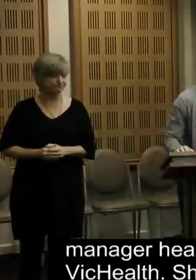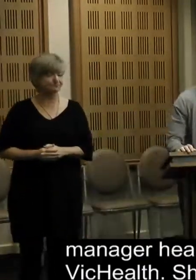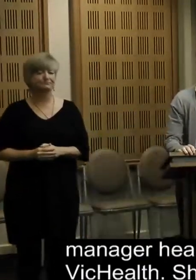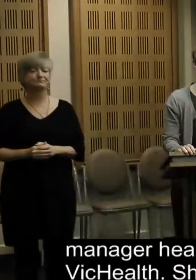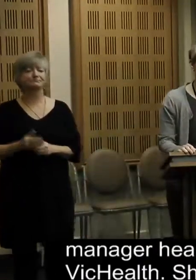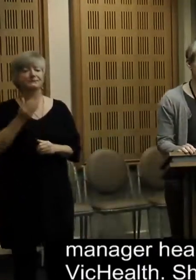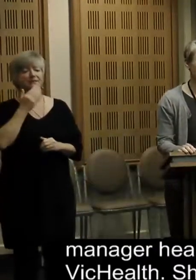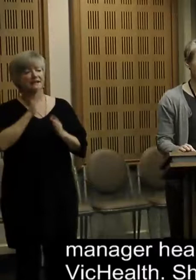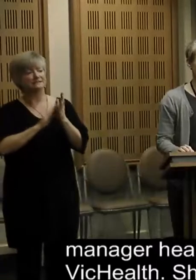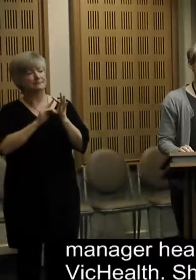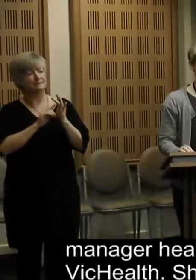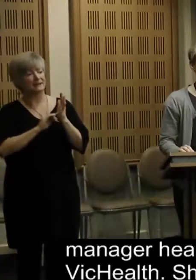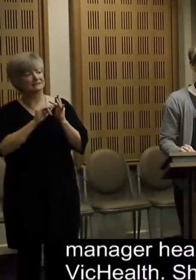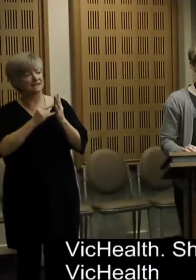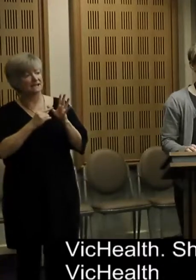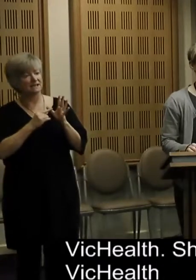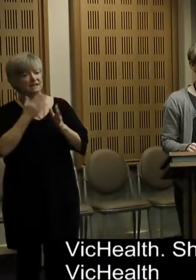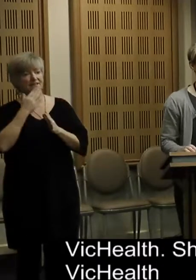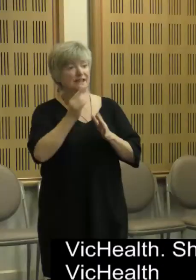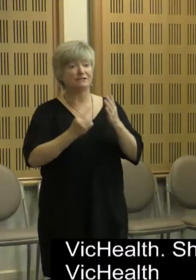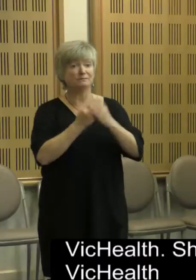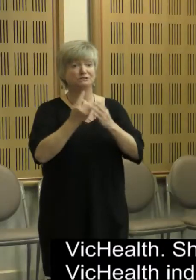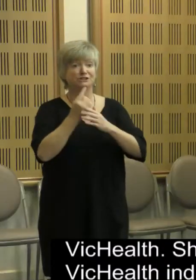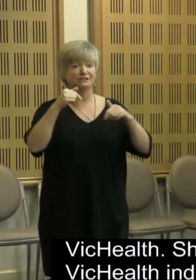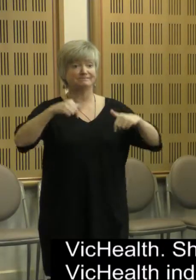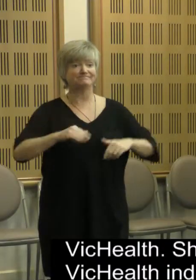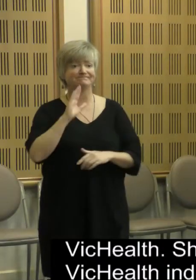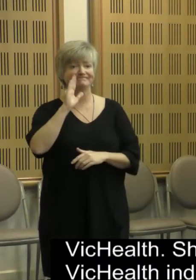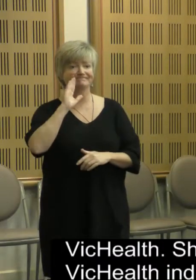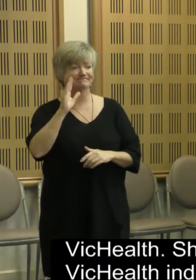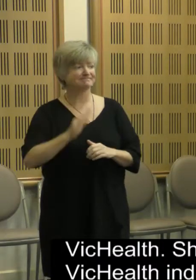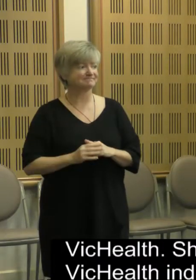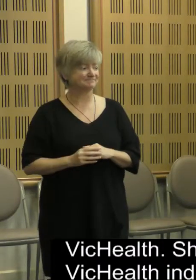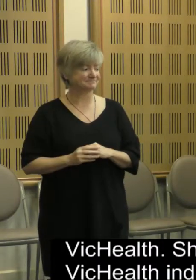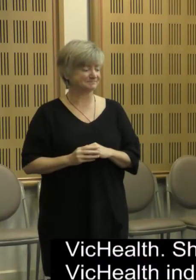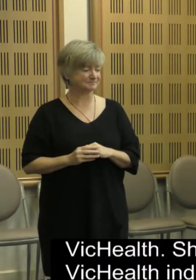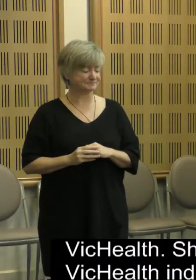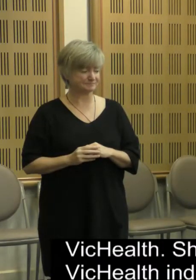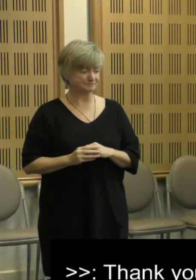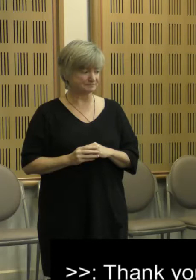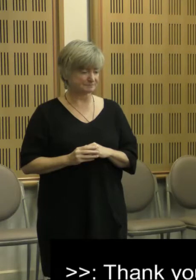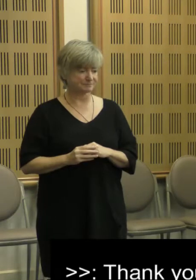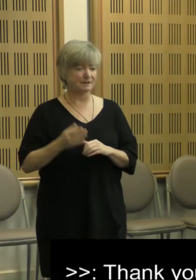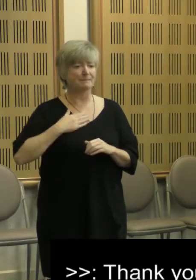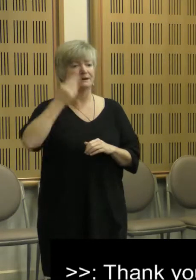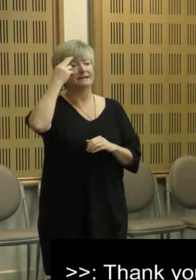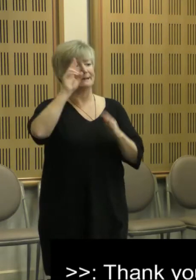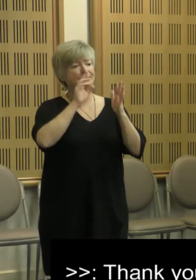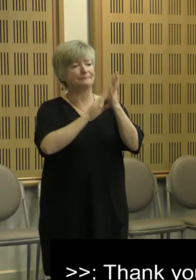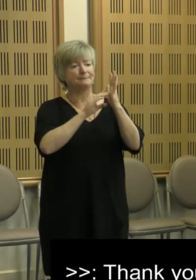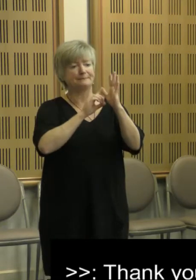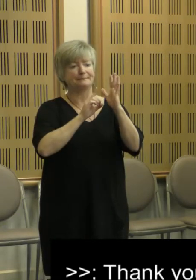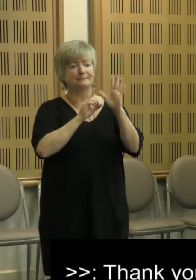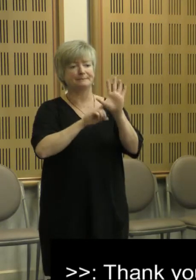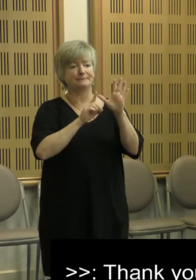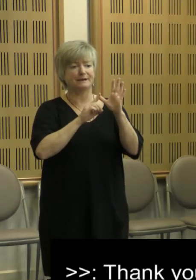Thank you, Melissa, and thank you for the opportunity to come and present today. My name's Maya Rivis. As Melissa said,